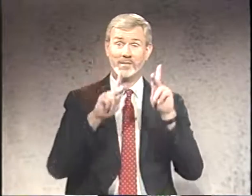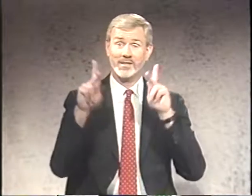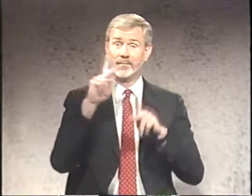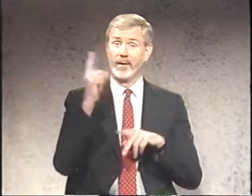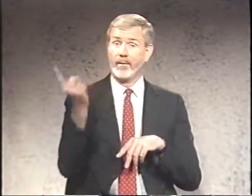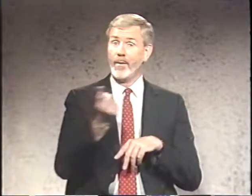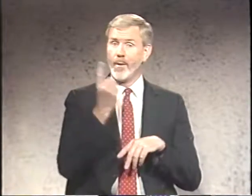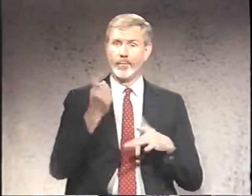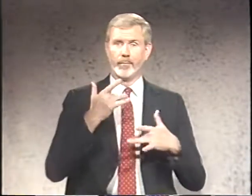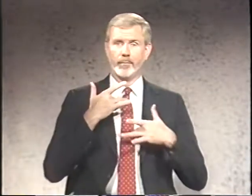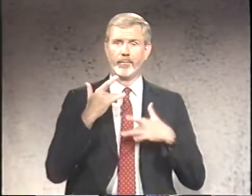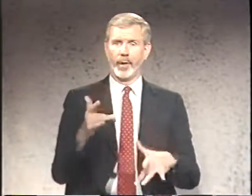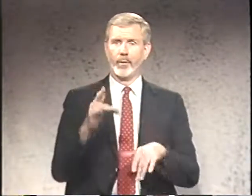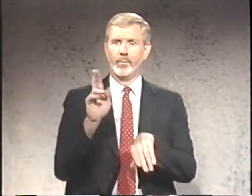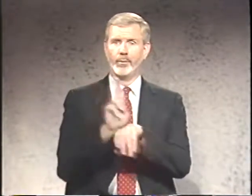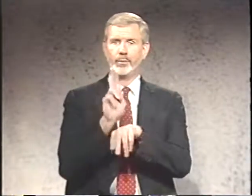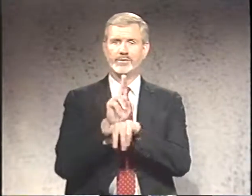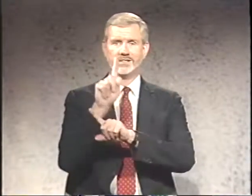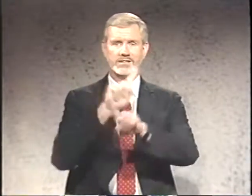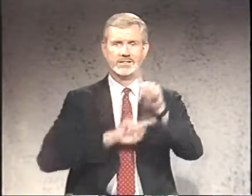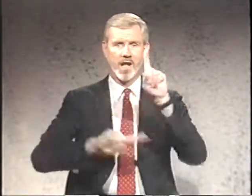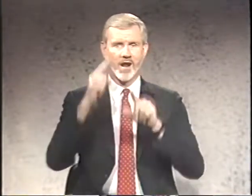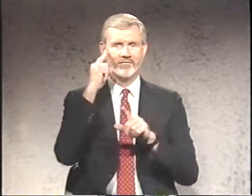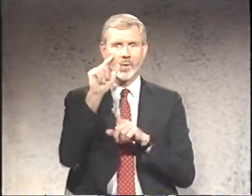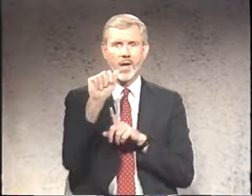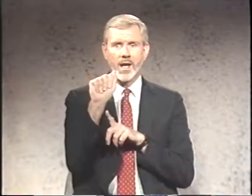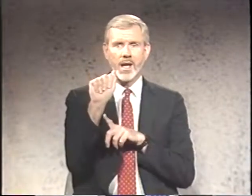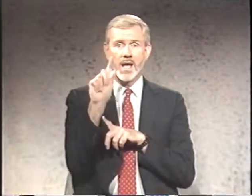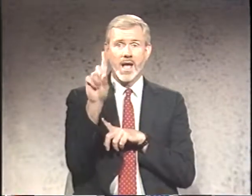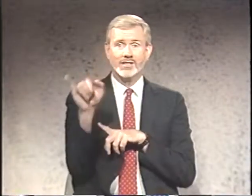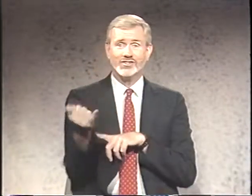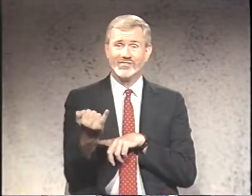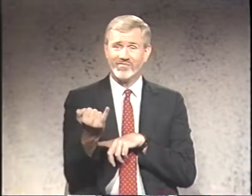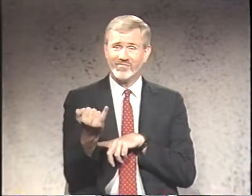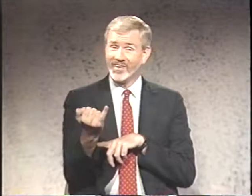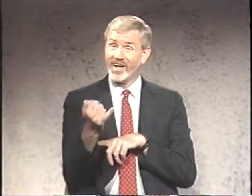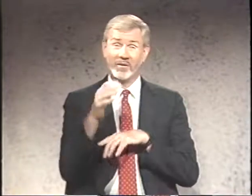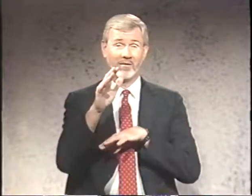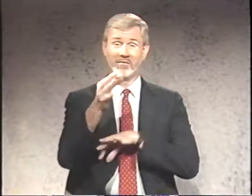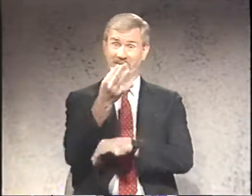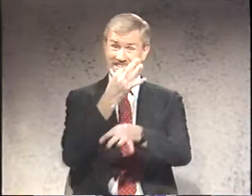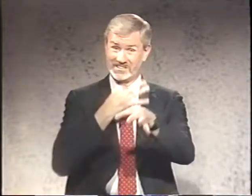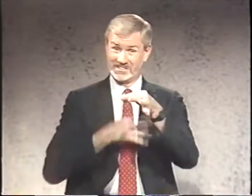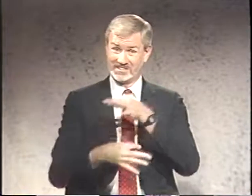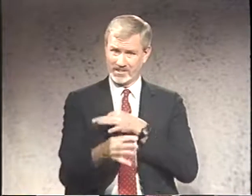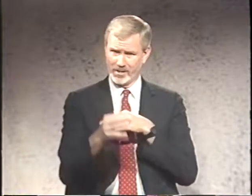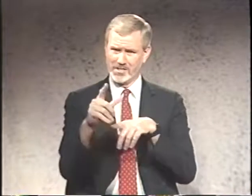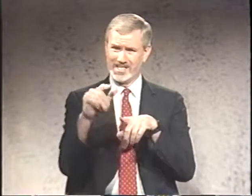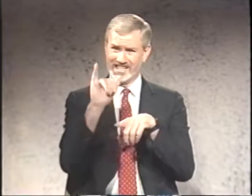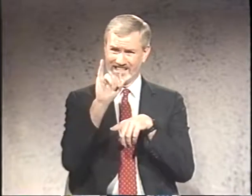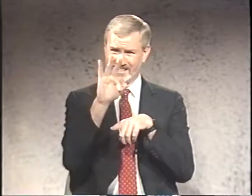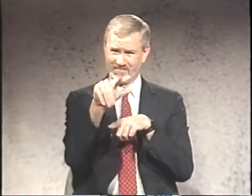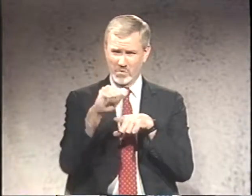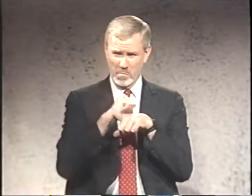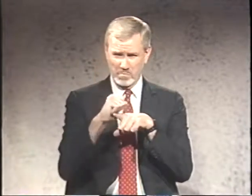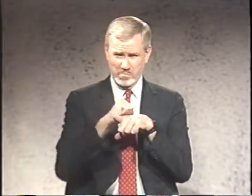Hearing people always tend to use a sign for the adjective. Instead, if you